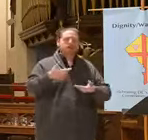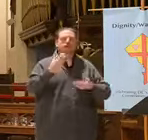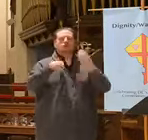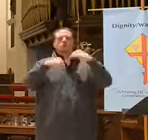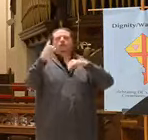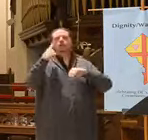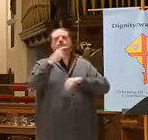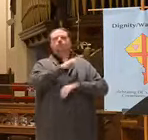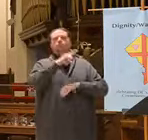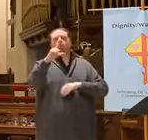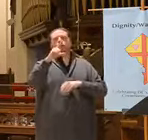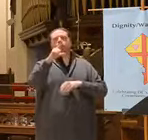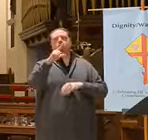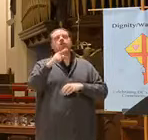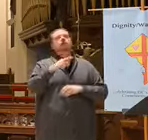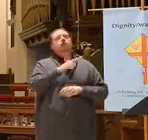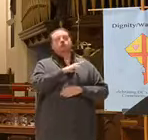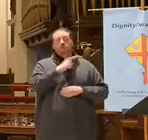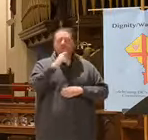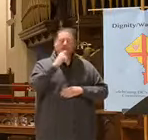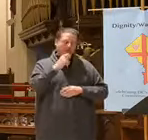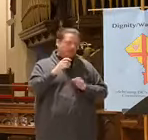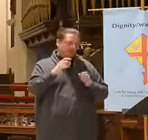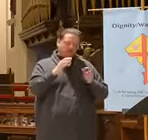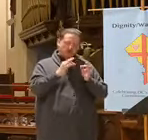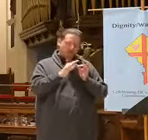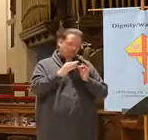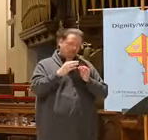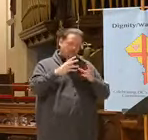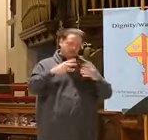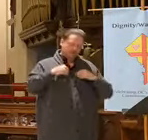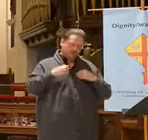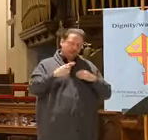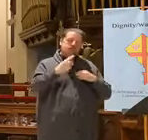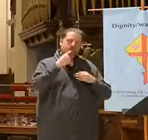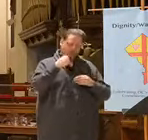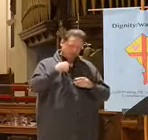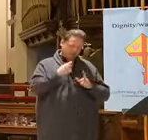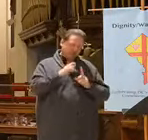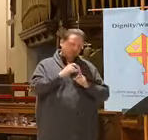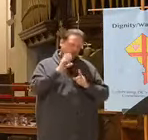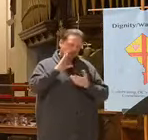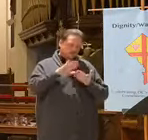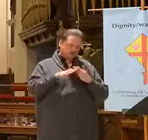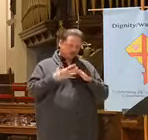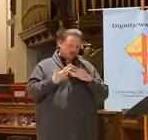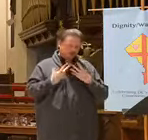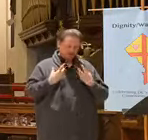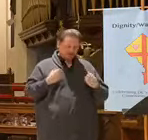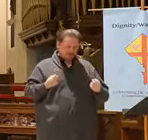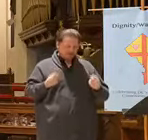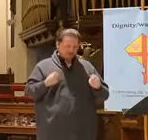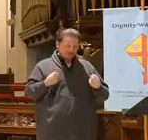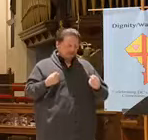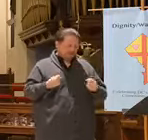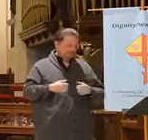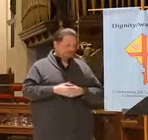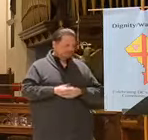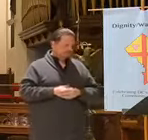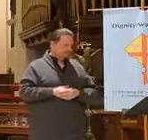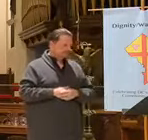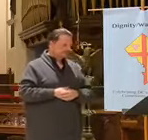Lord. Lord, let not my libations turn from my roof. Only say a word and my soul shall be healed.